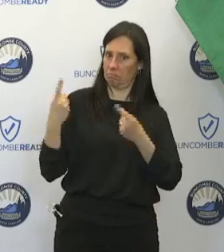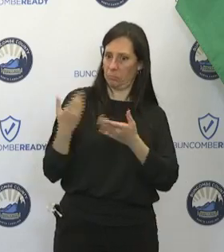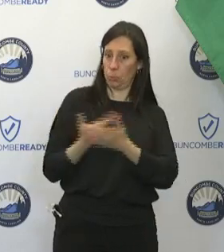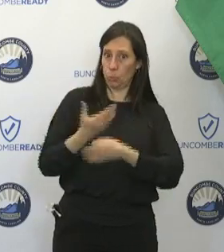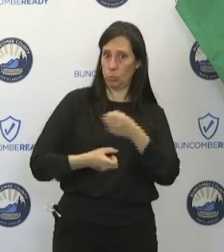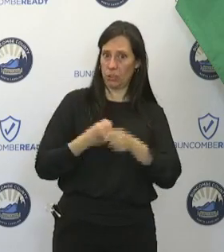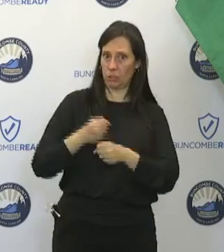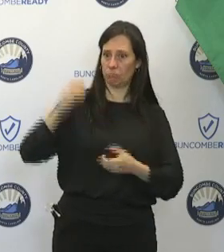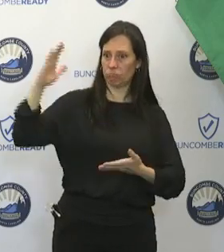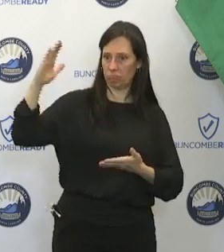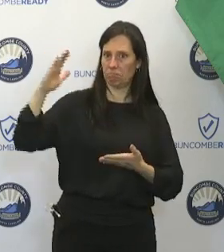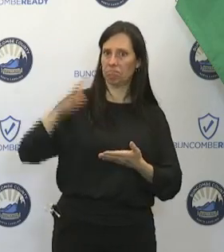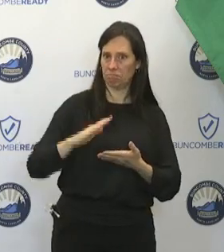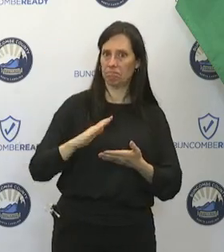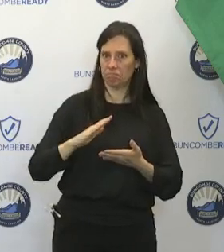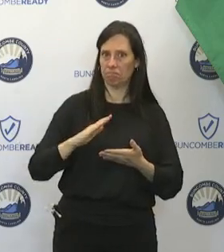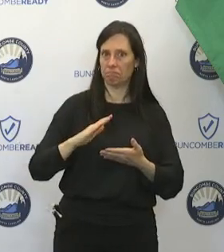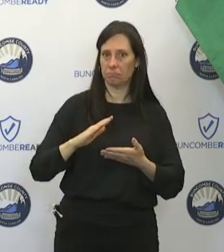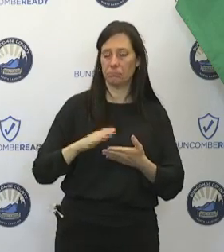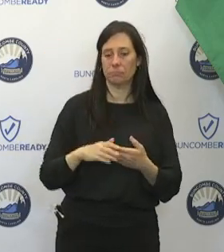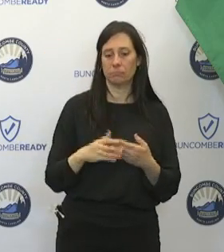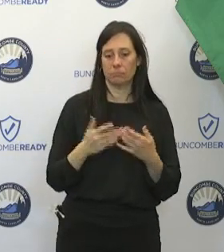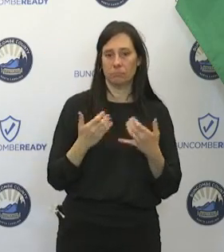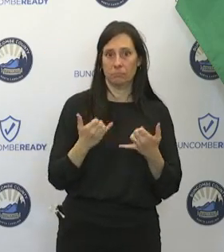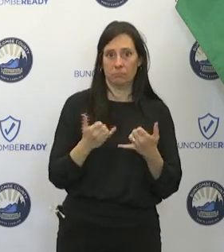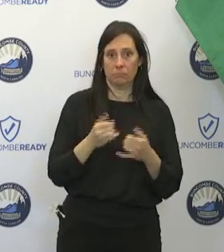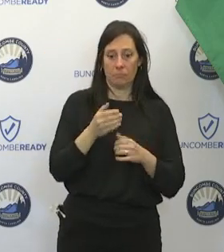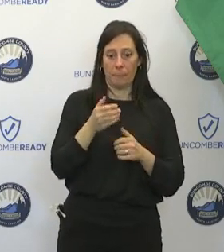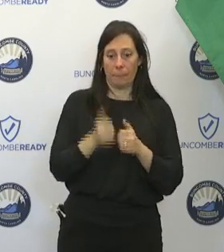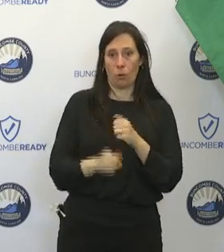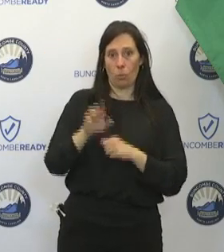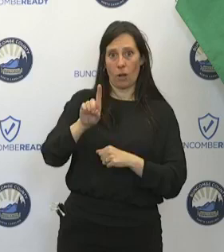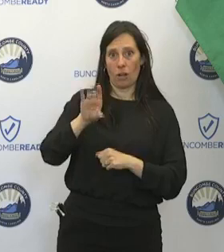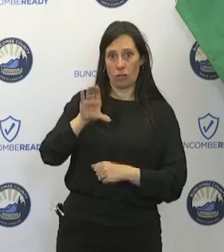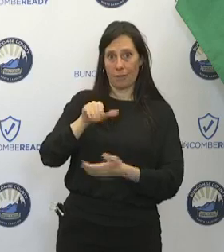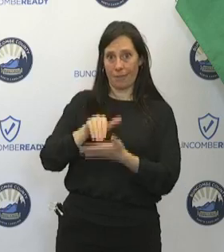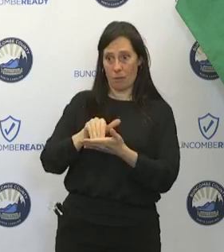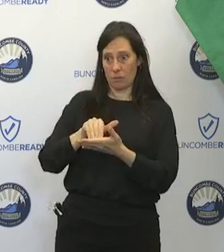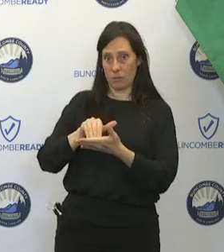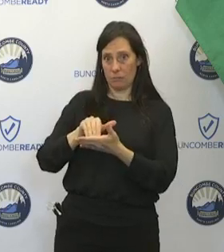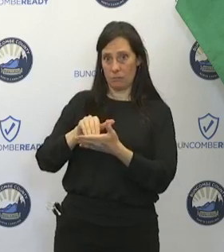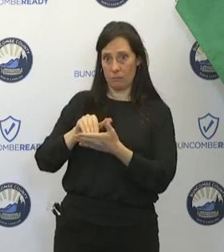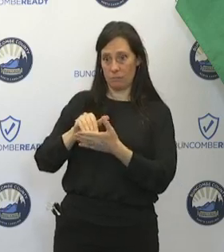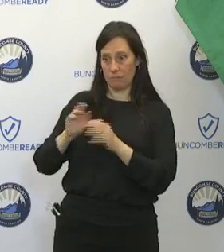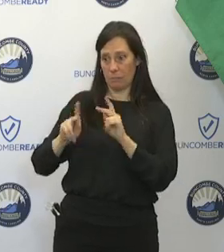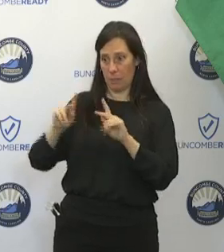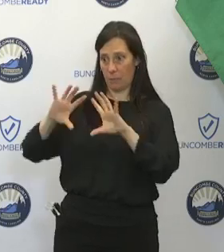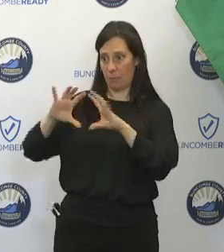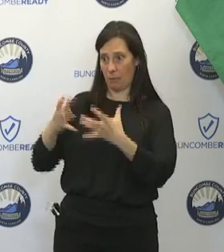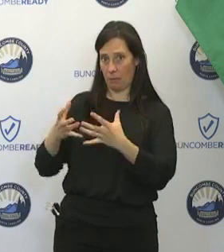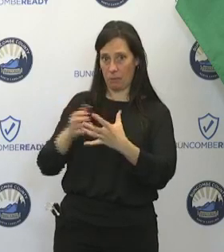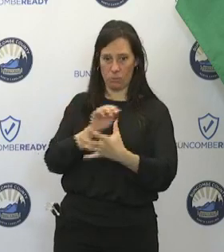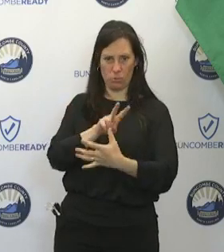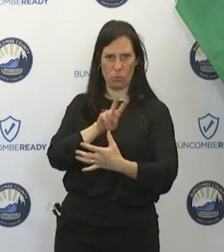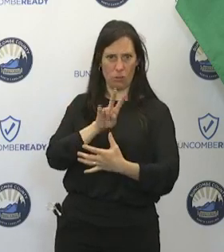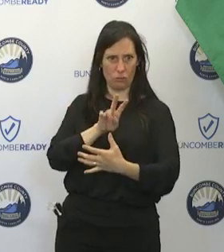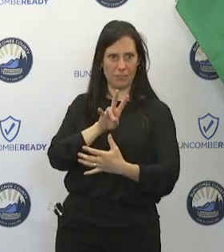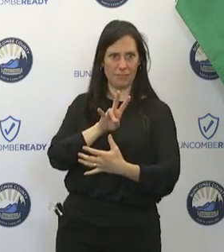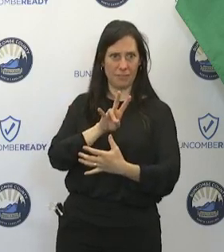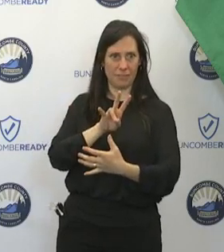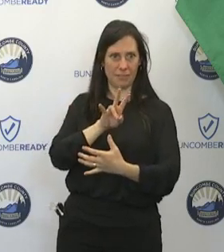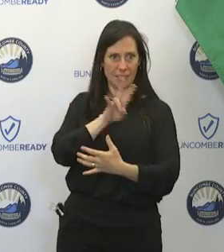year. Our current new cases per 100,000 per week is 277. This is roughly a